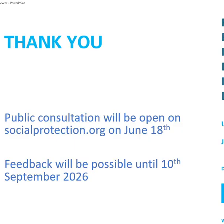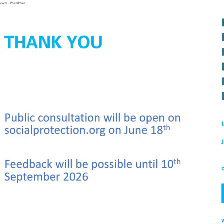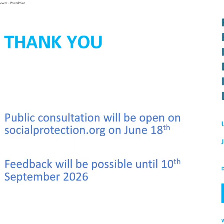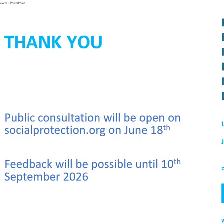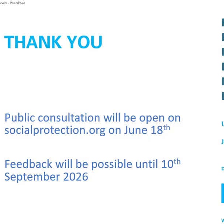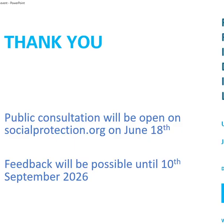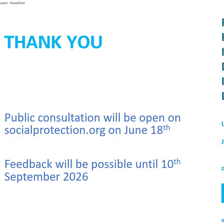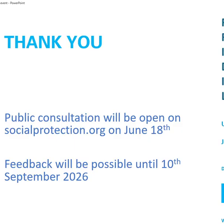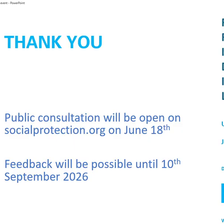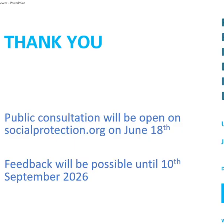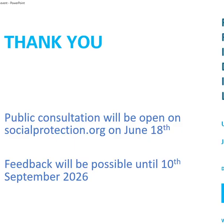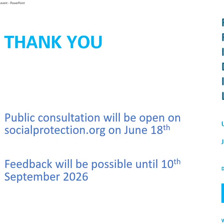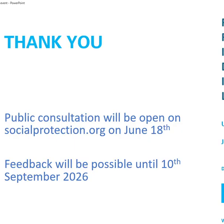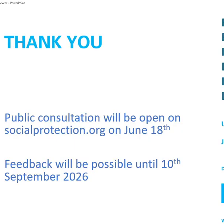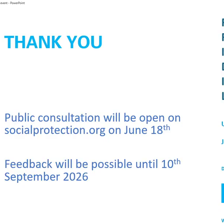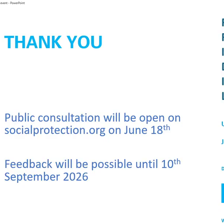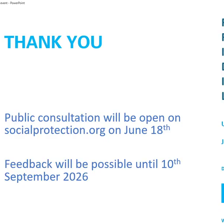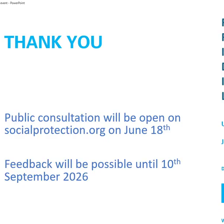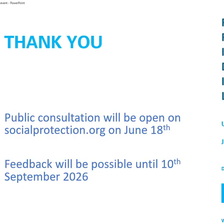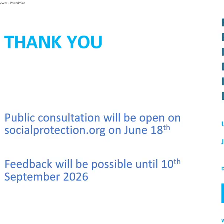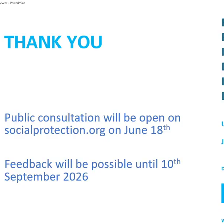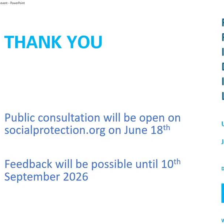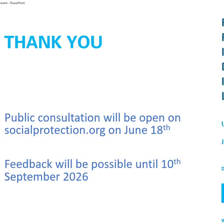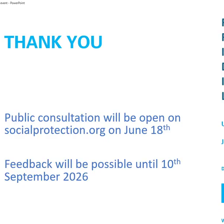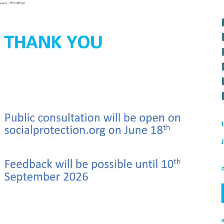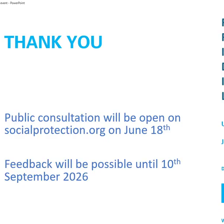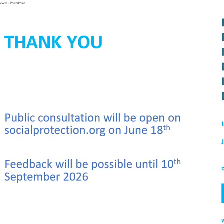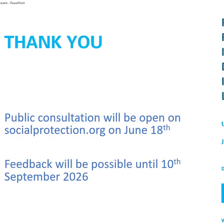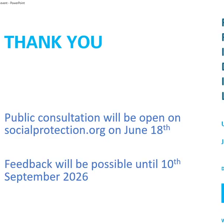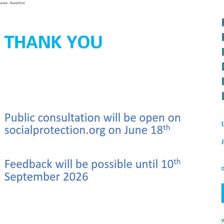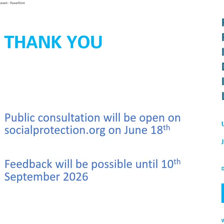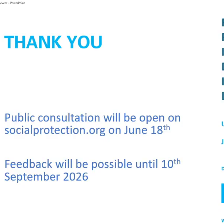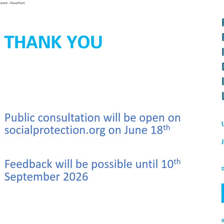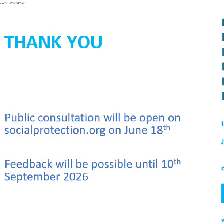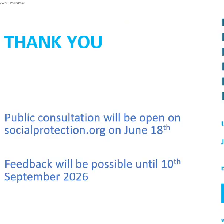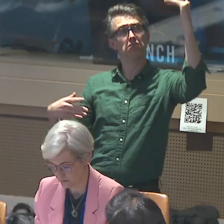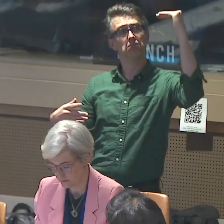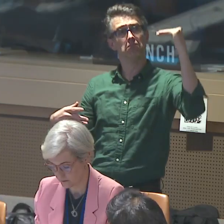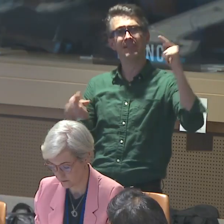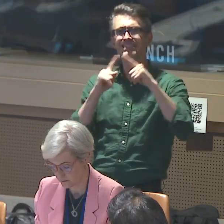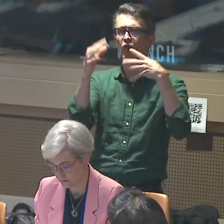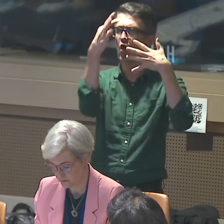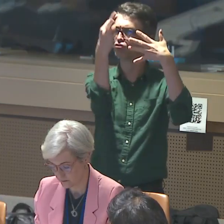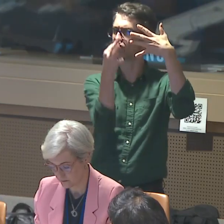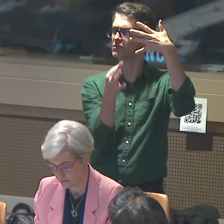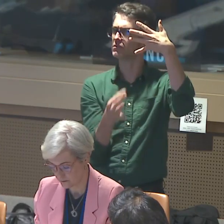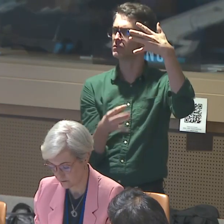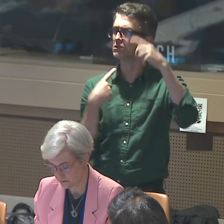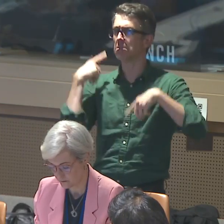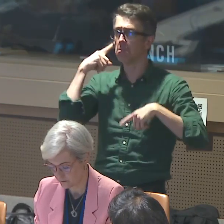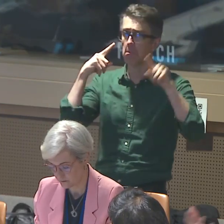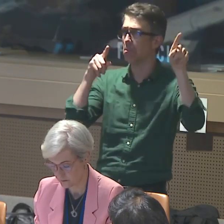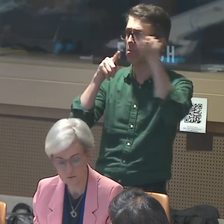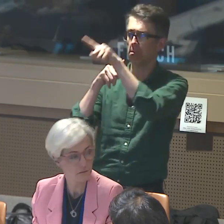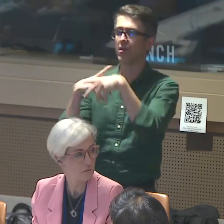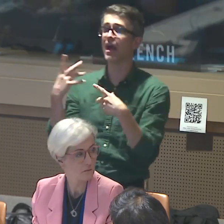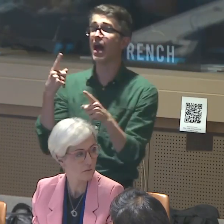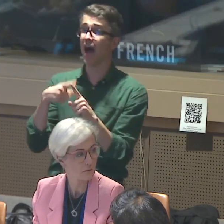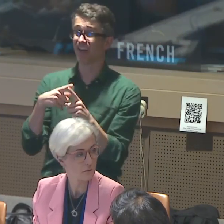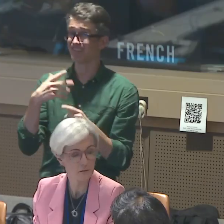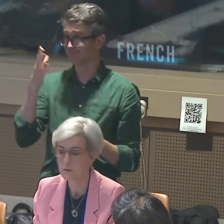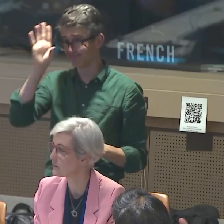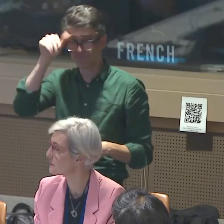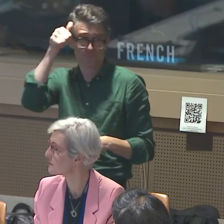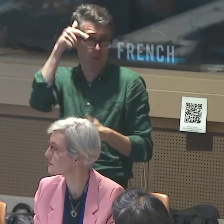require contracting consultants. And each consultant comes with their preference, the type of tools they are used